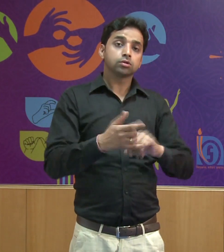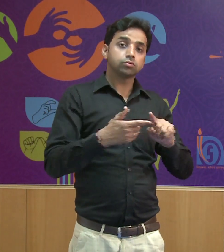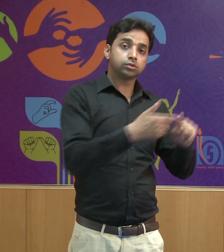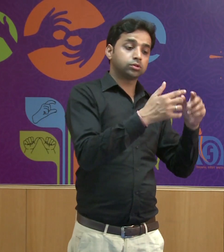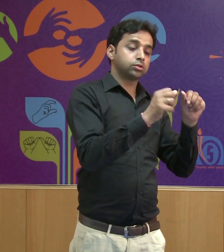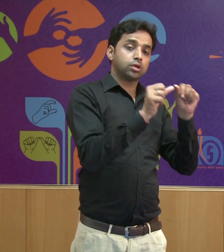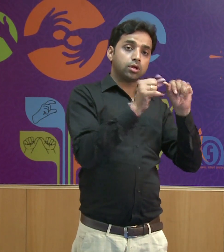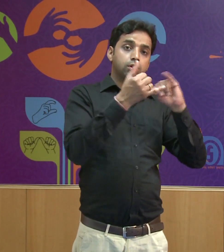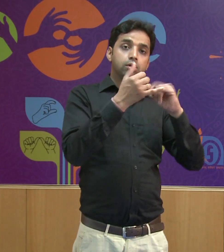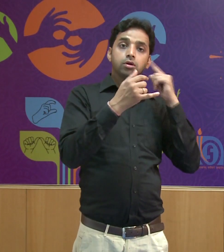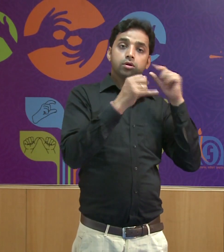and Central Asia.